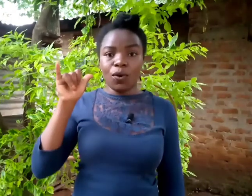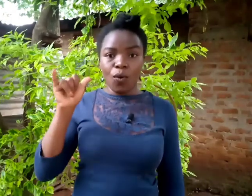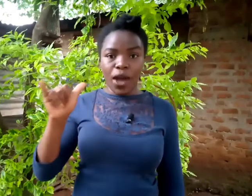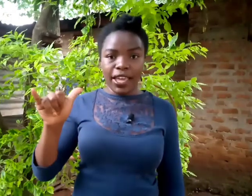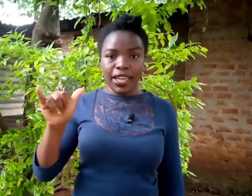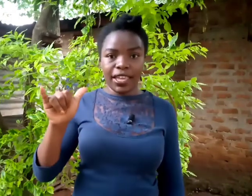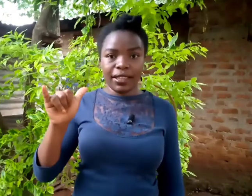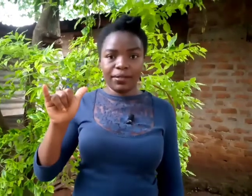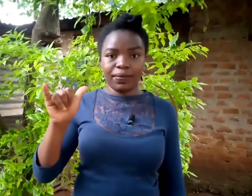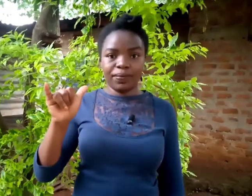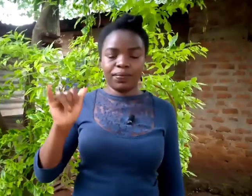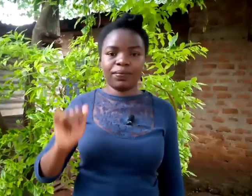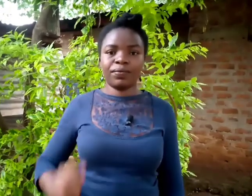Y.